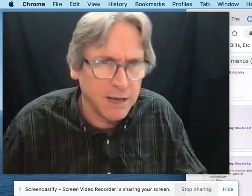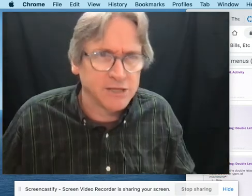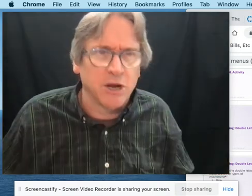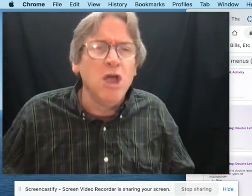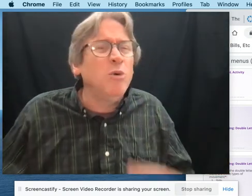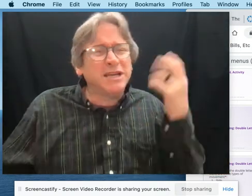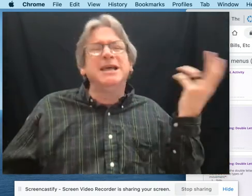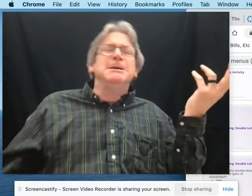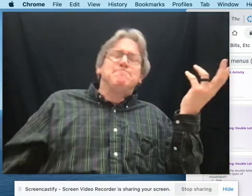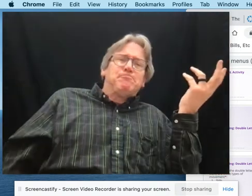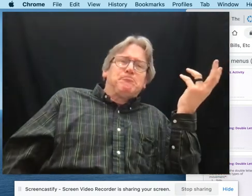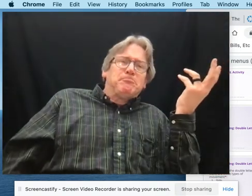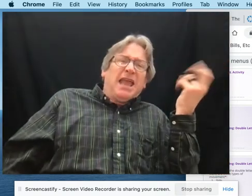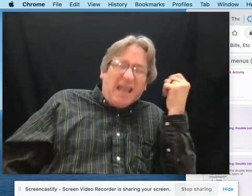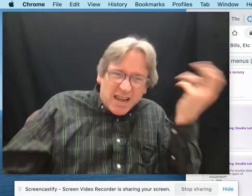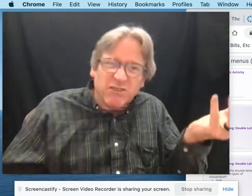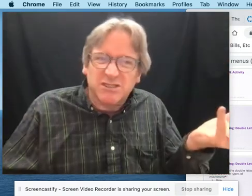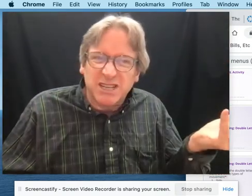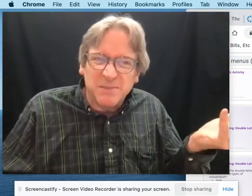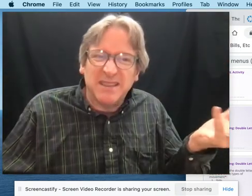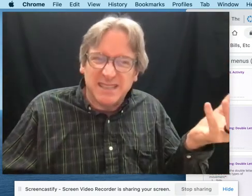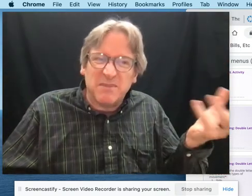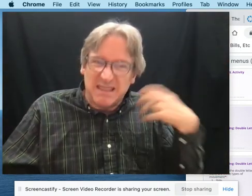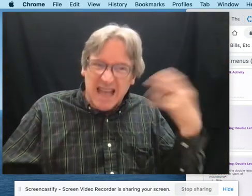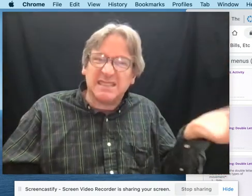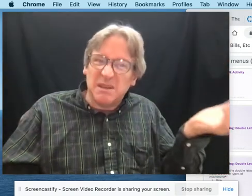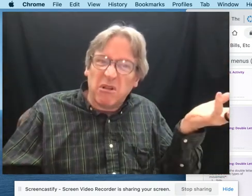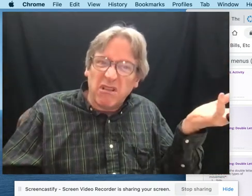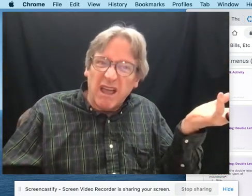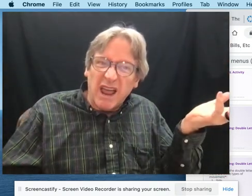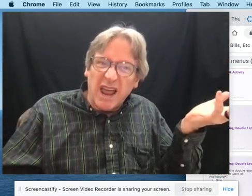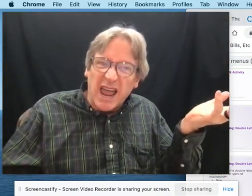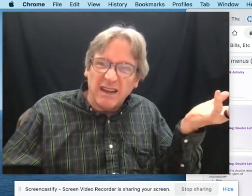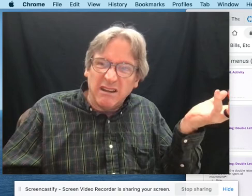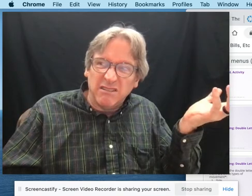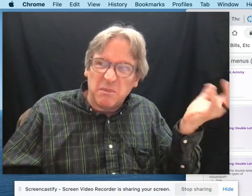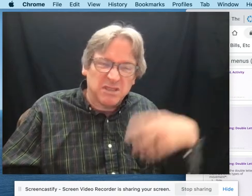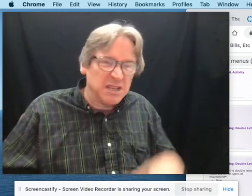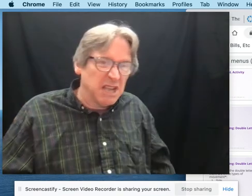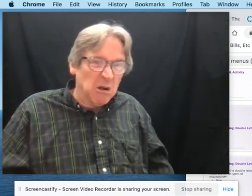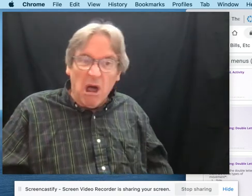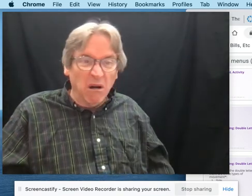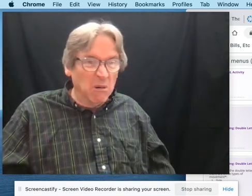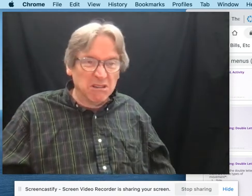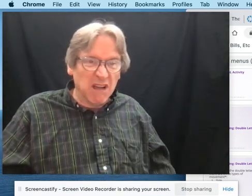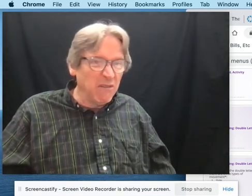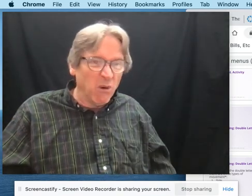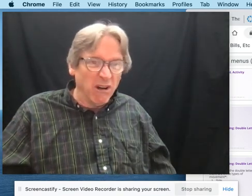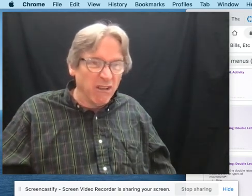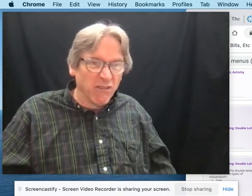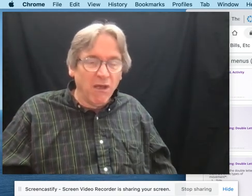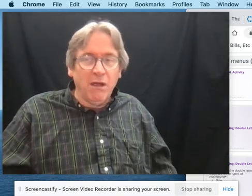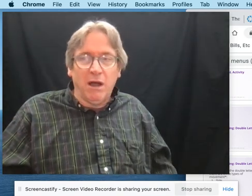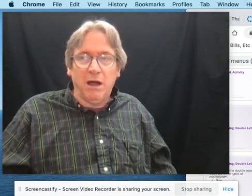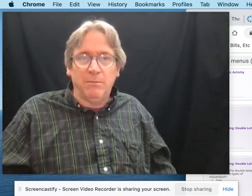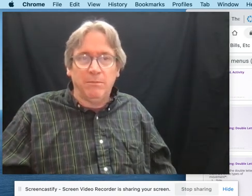trying to answer, which it kind of frustrates me that something that simple and the person's like, oh, I don't know what the sign for